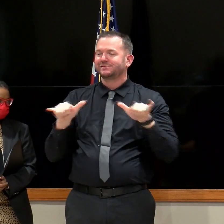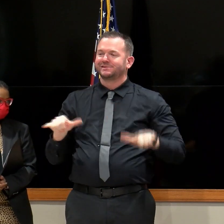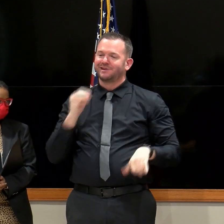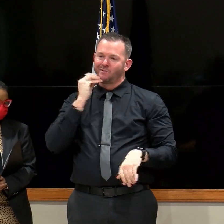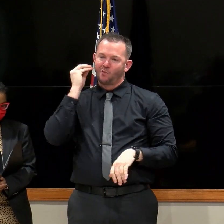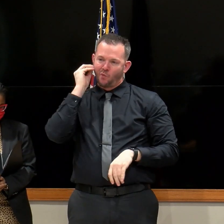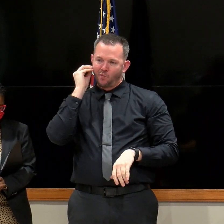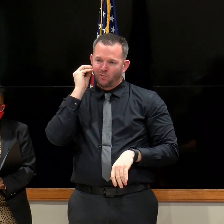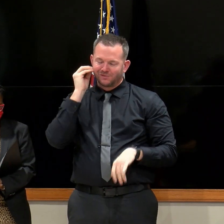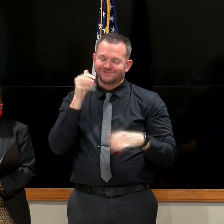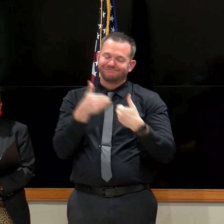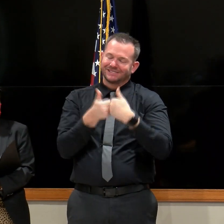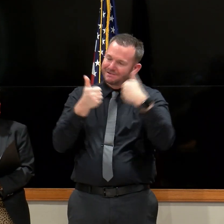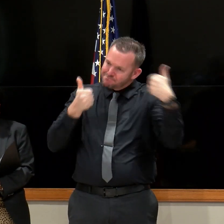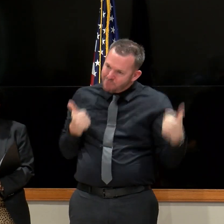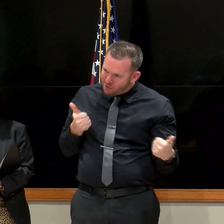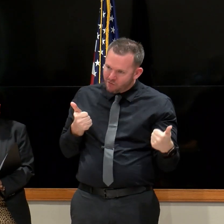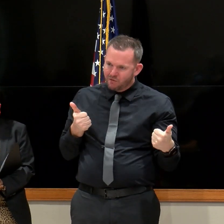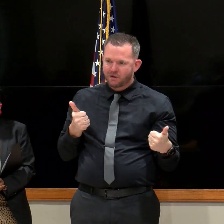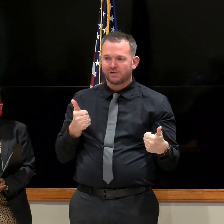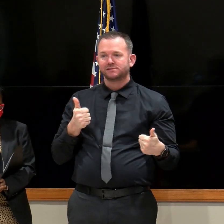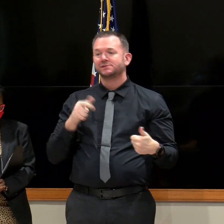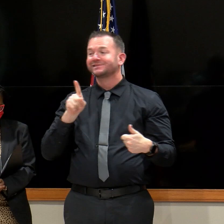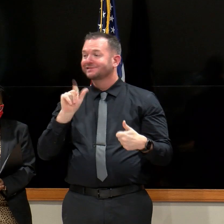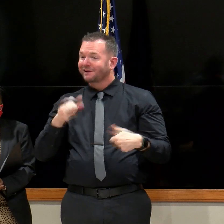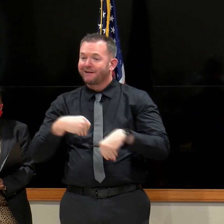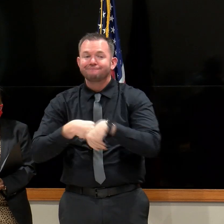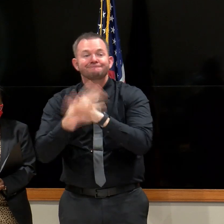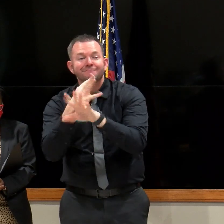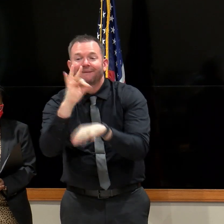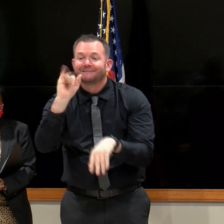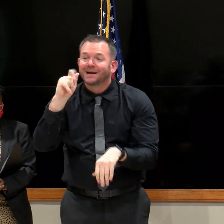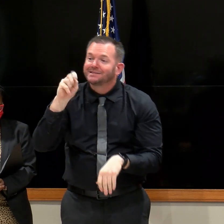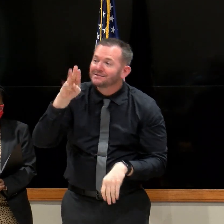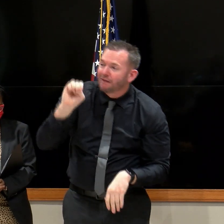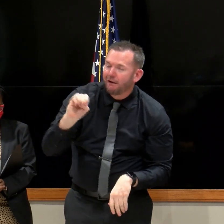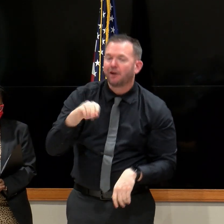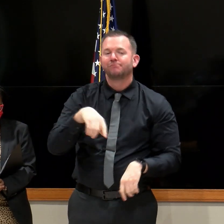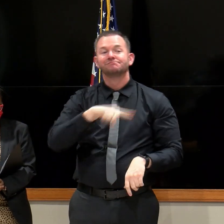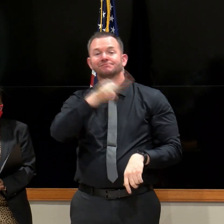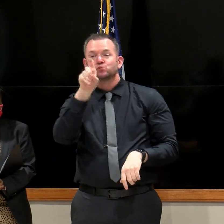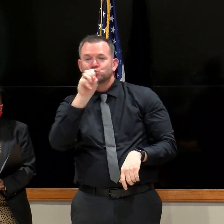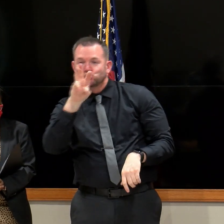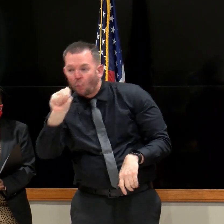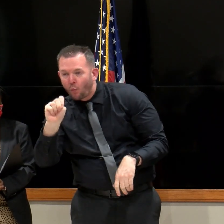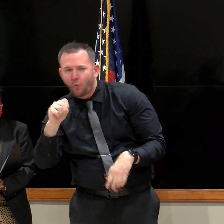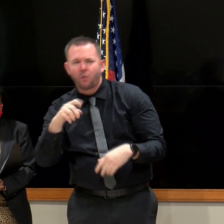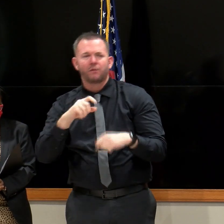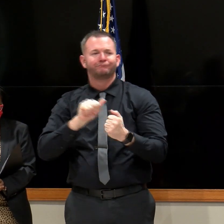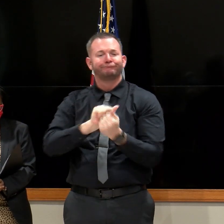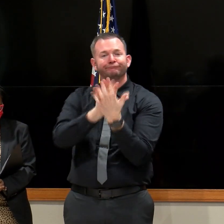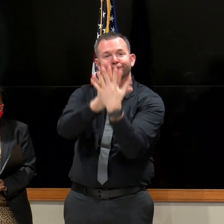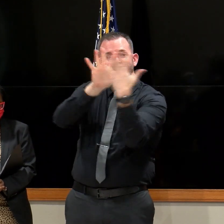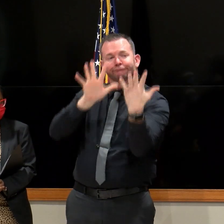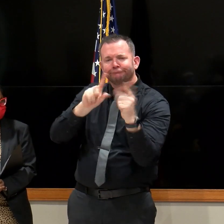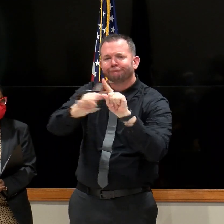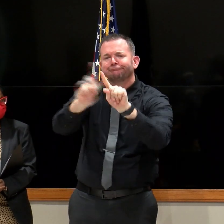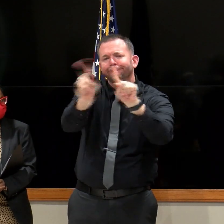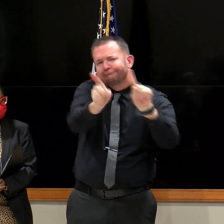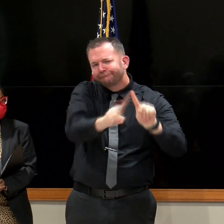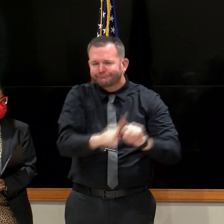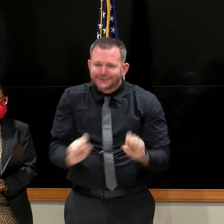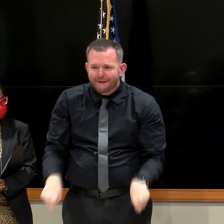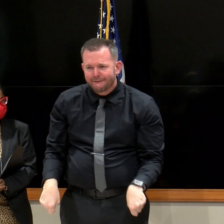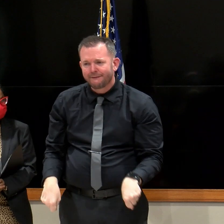going to be FaceTiming and Zooming and all of that on a regular basis. With regards to testing,